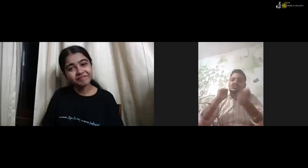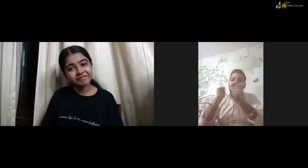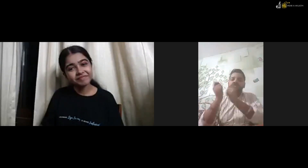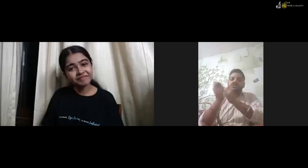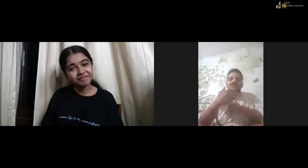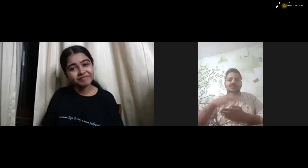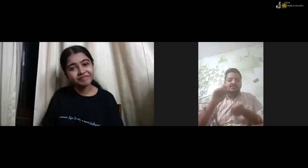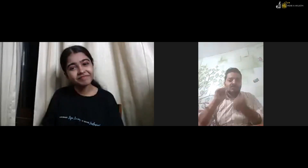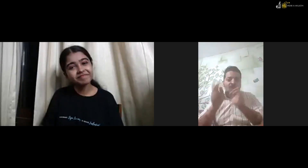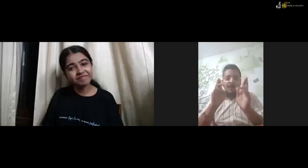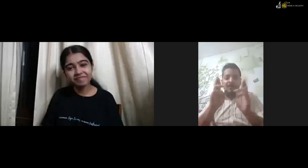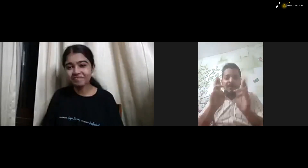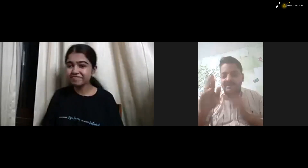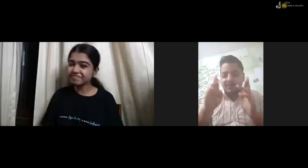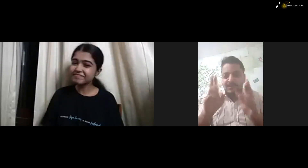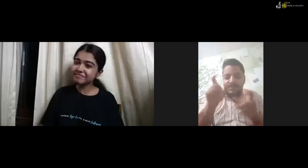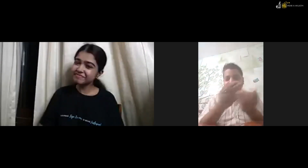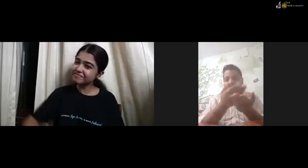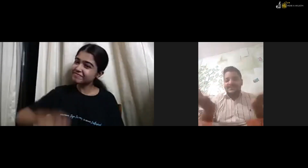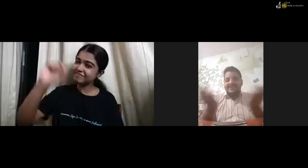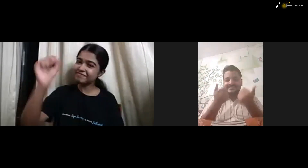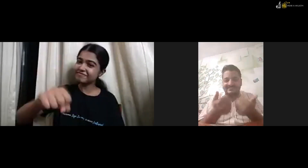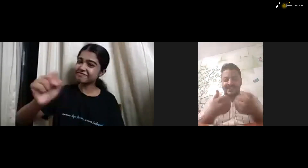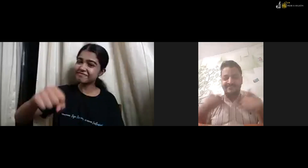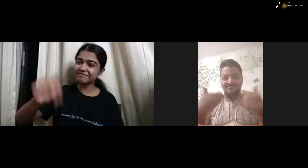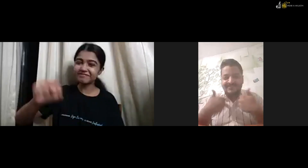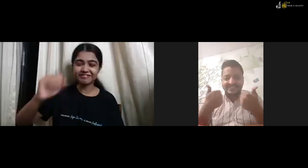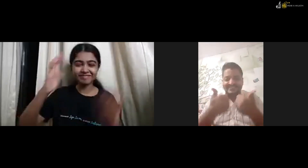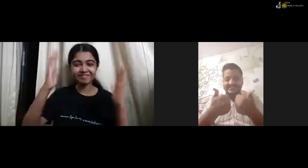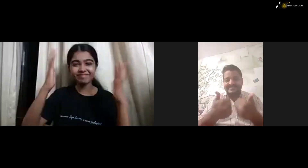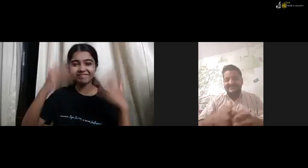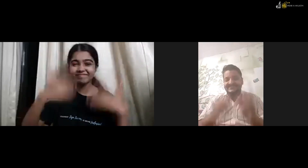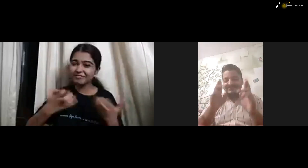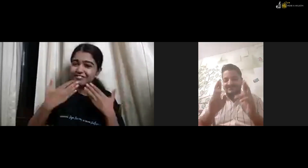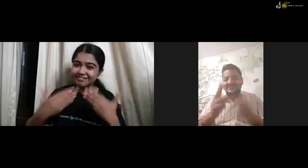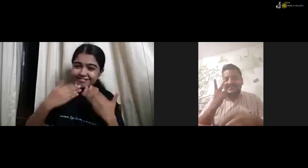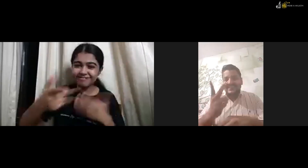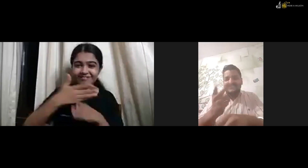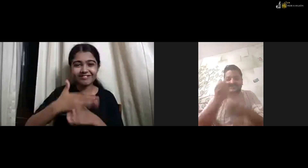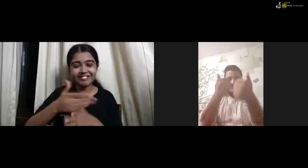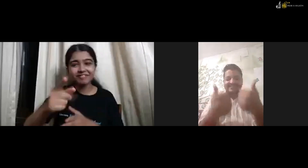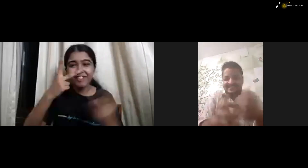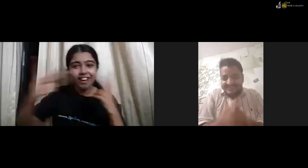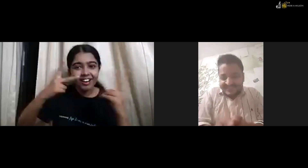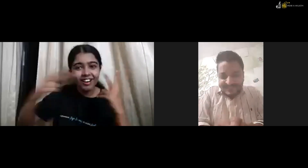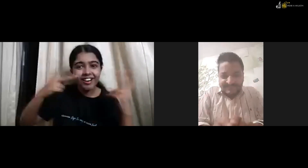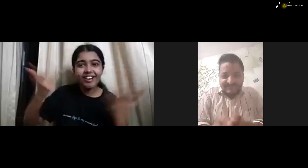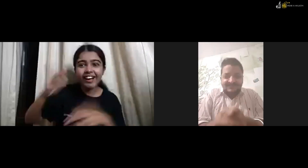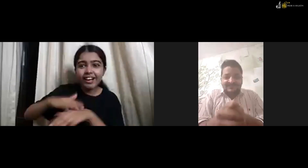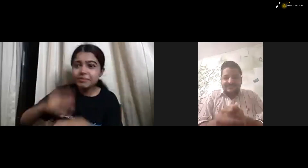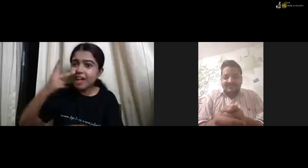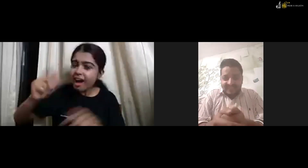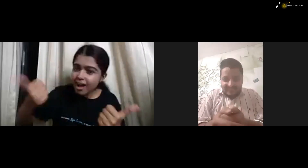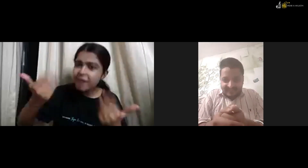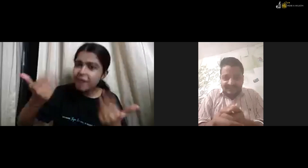be very, very proud as deaf people, and hopefully we'll have more success stories in the future. Oh,